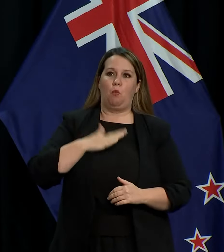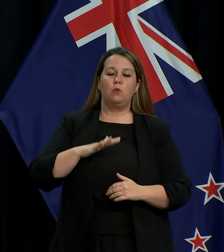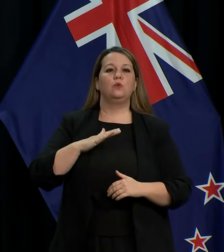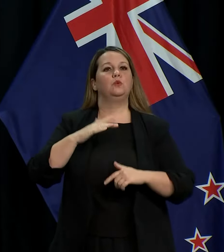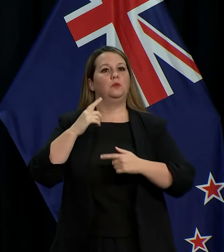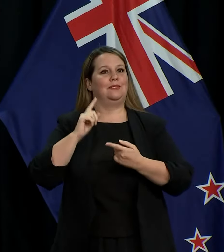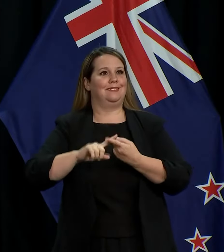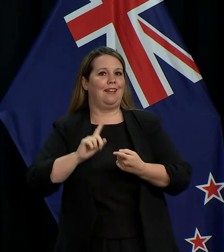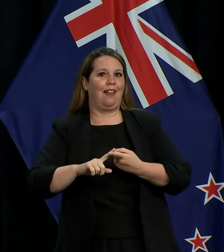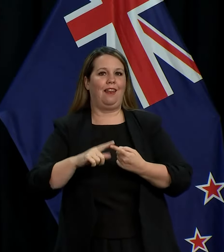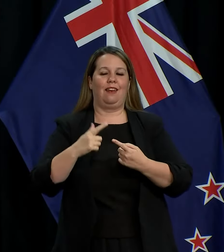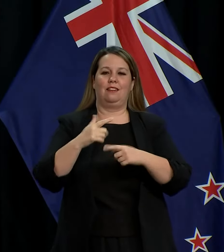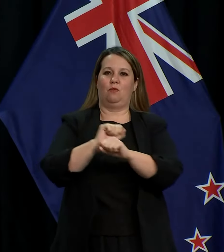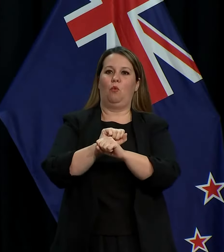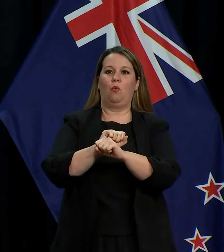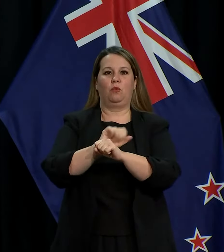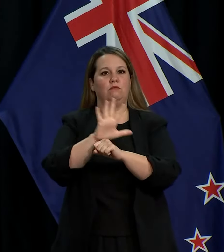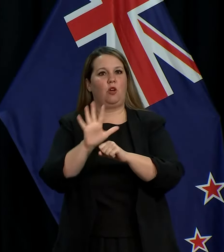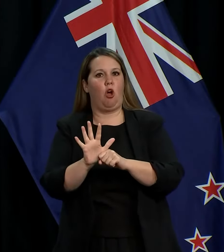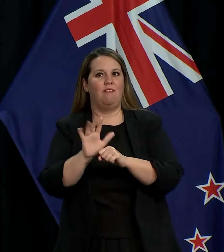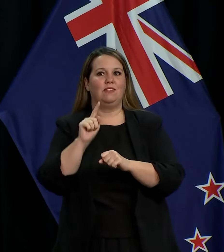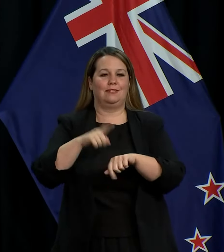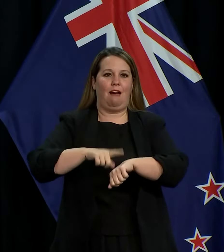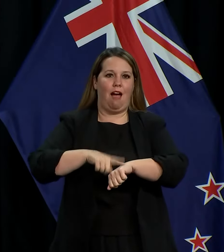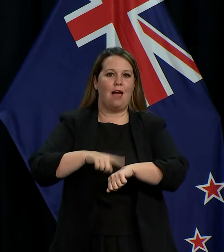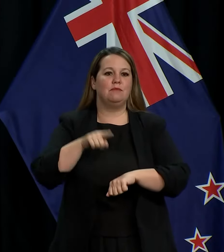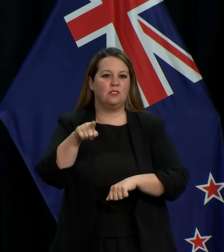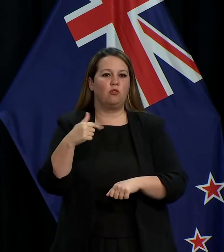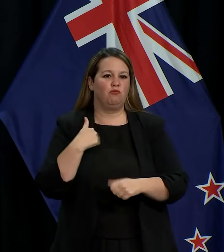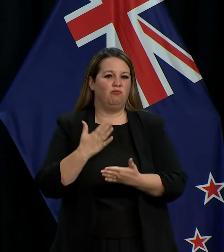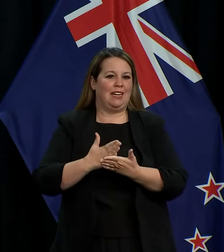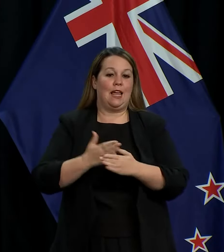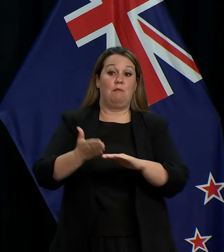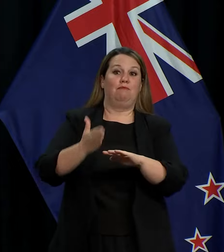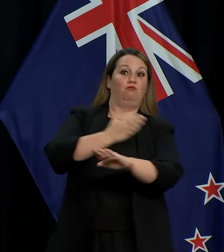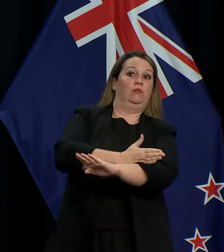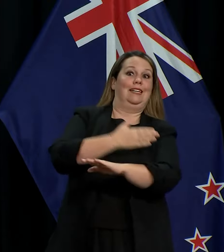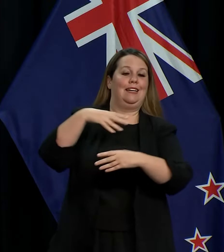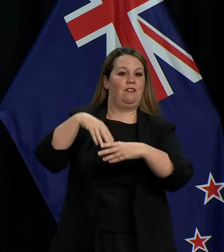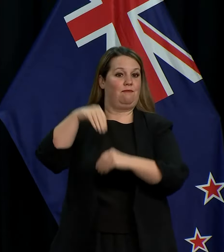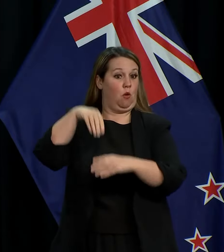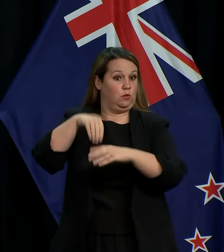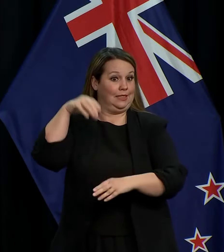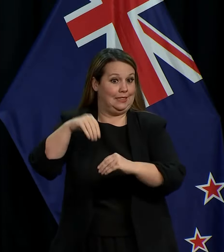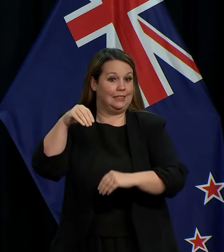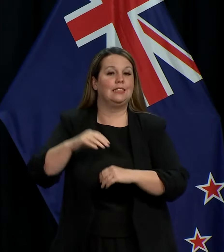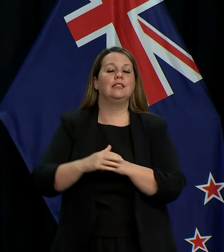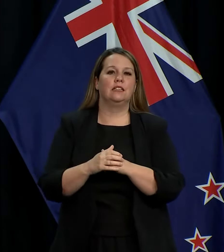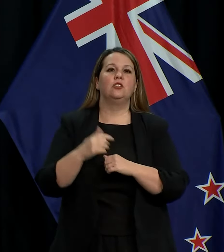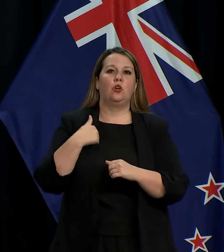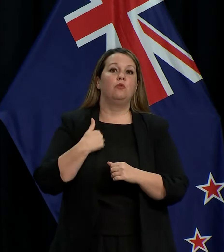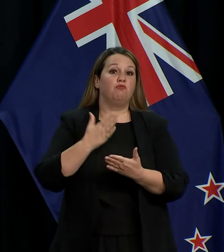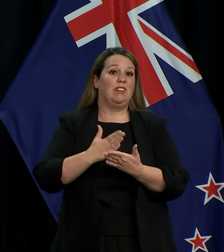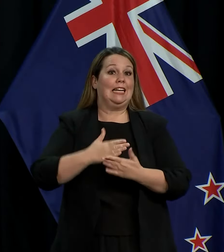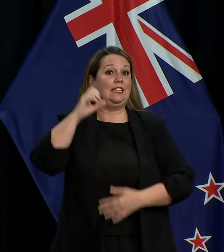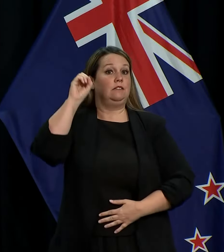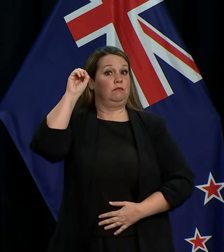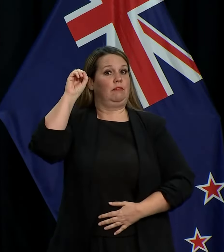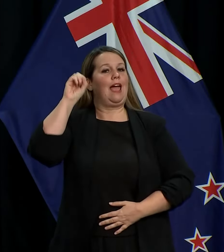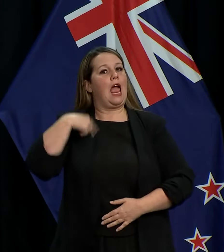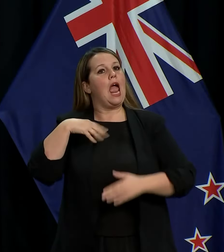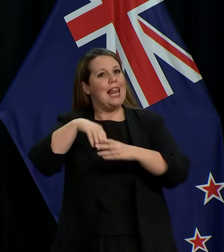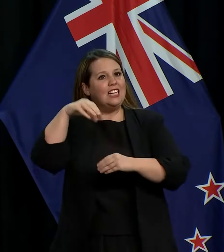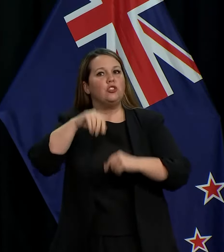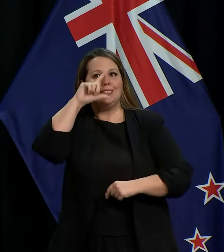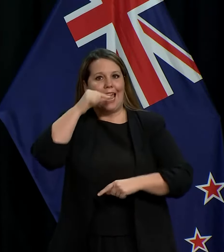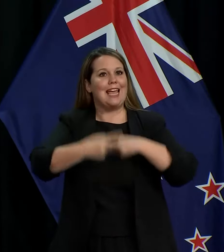advance voting they have and so on. So not markedly. They know that they're able to hold them in red settings. They just want to think about how